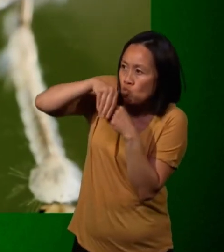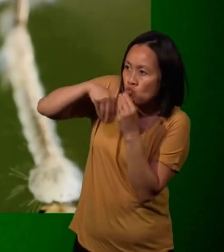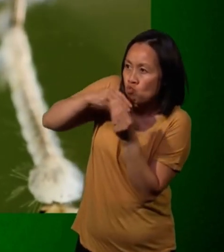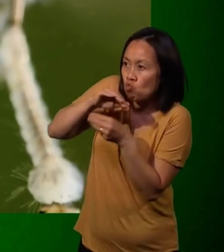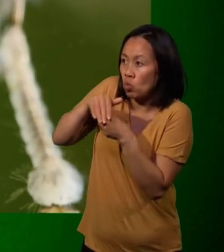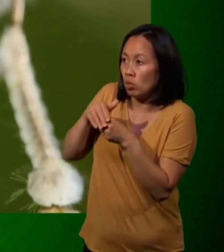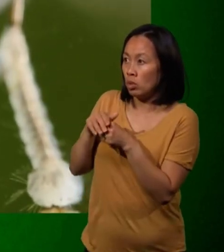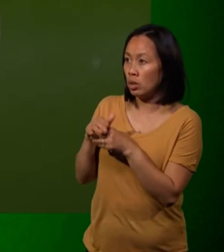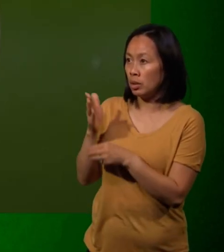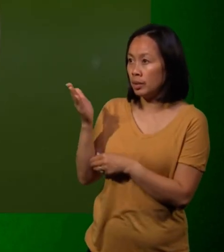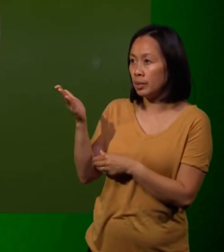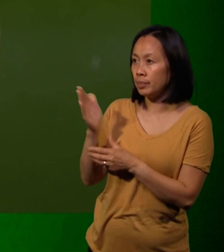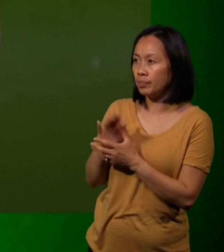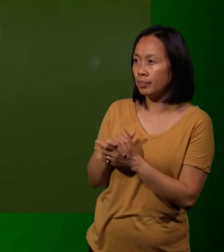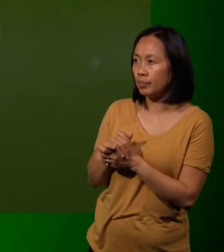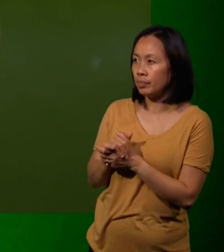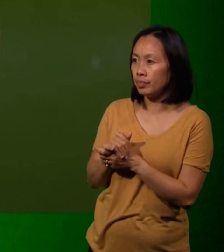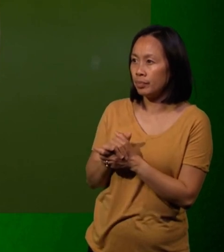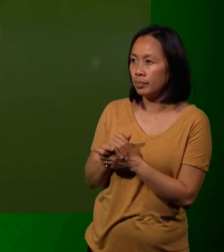pupate.